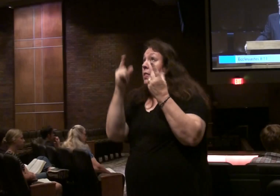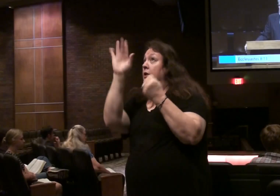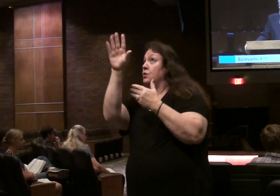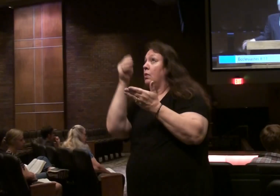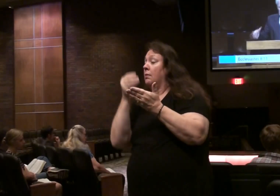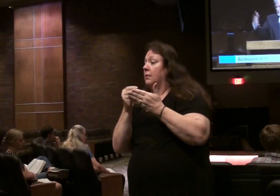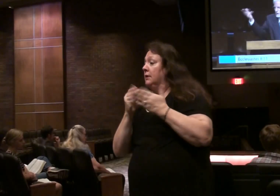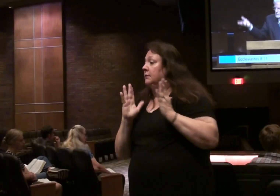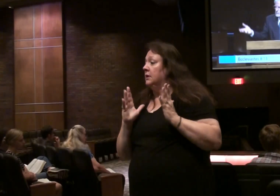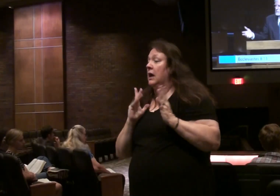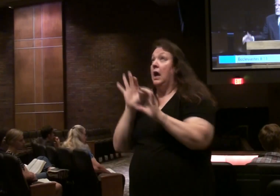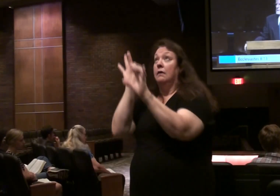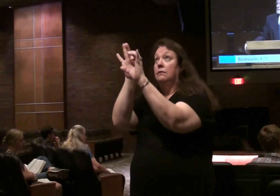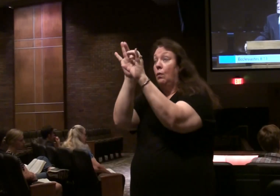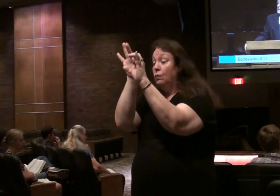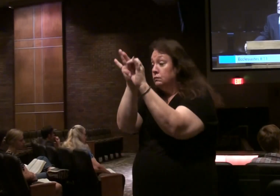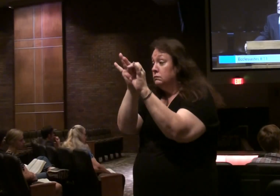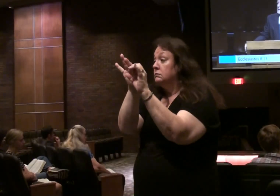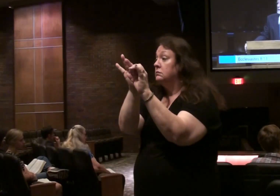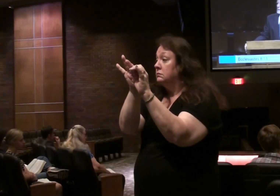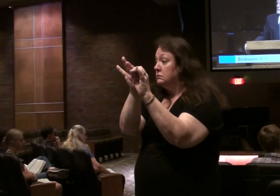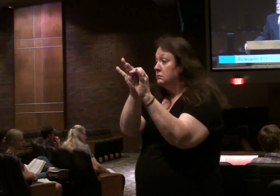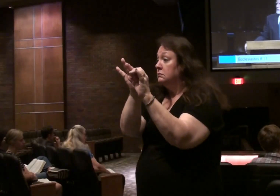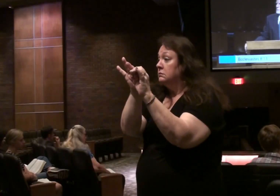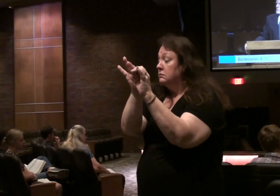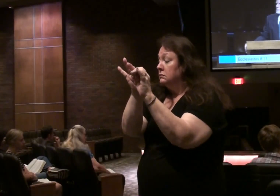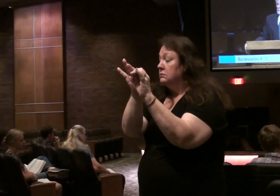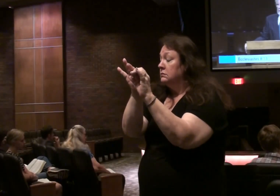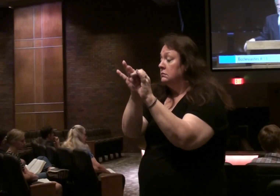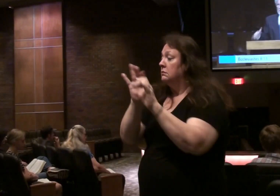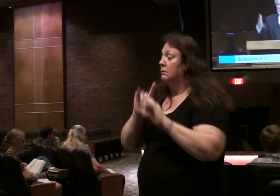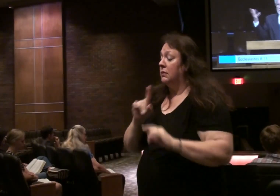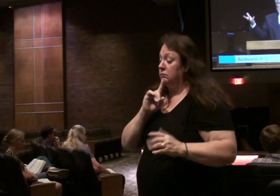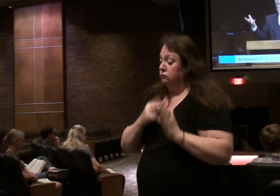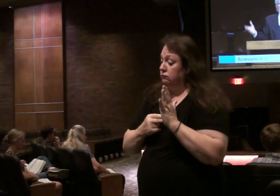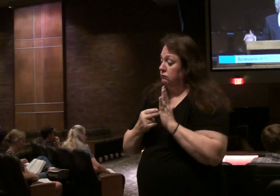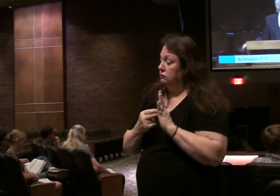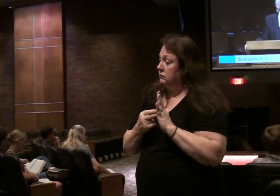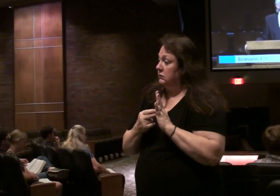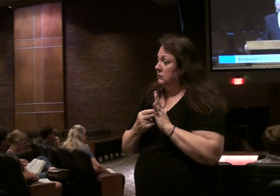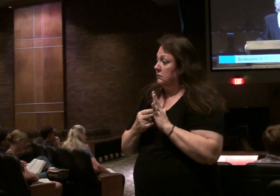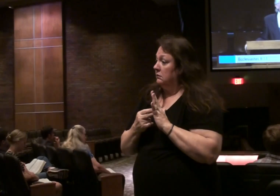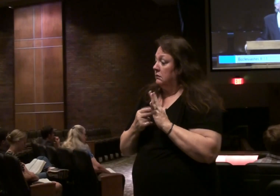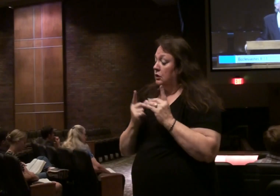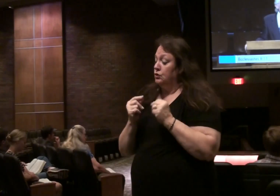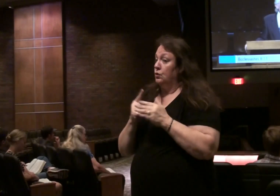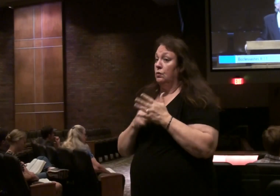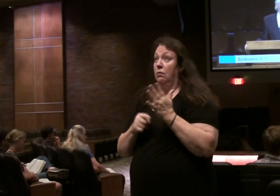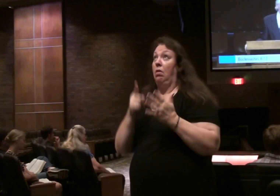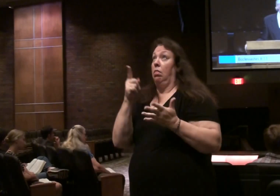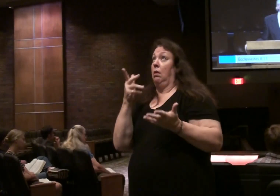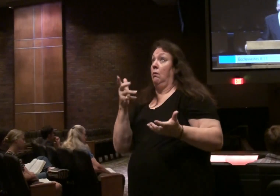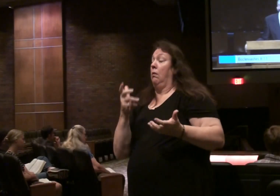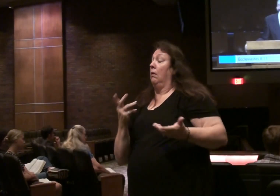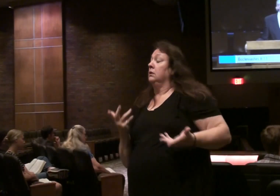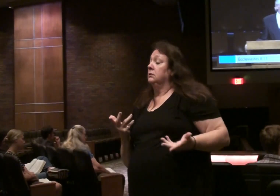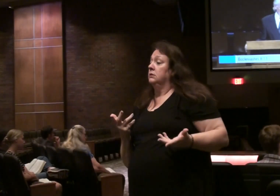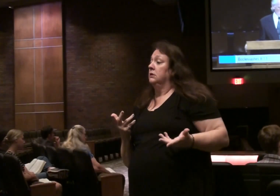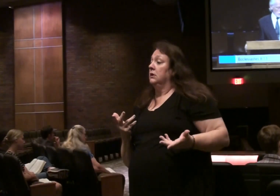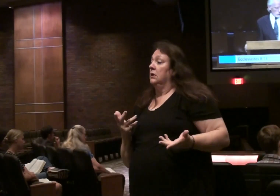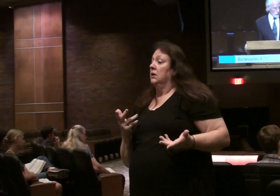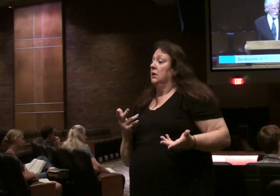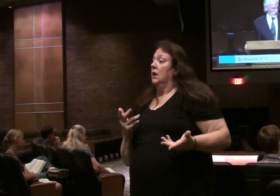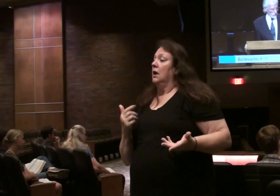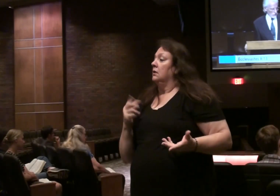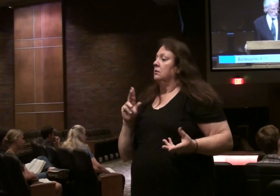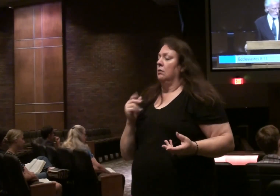the taxes. I can vote in our system, but the reality of it is they'll do what they want. Well, then I don't think we